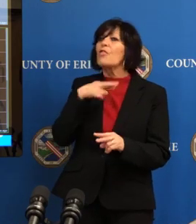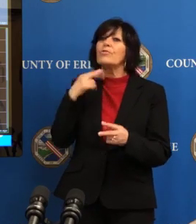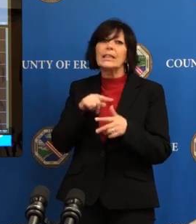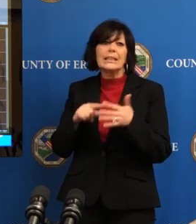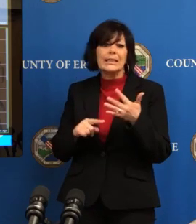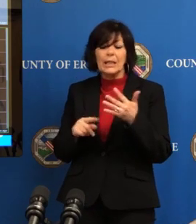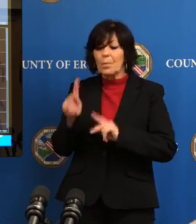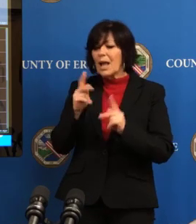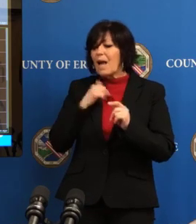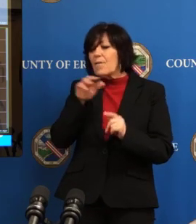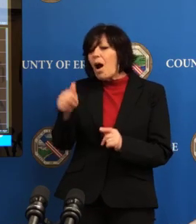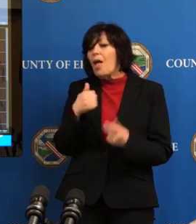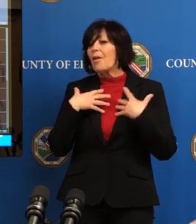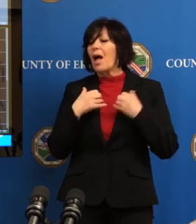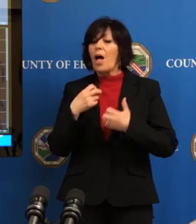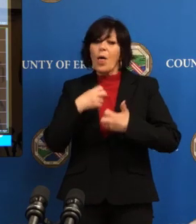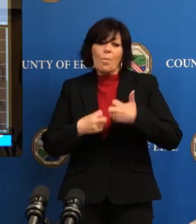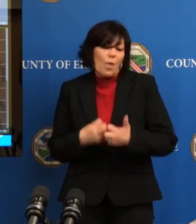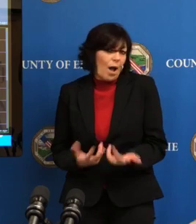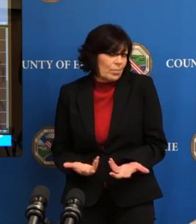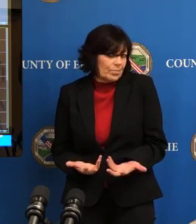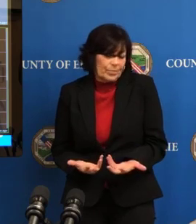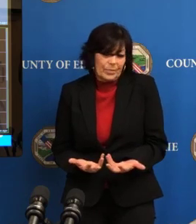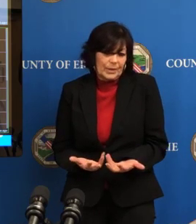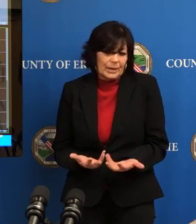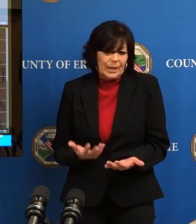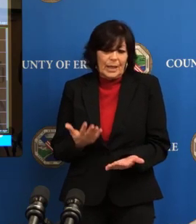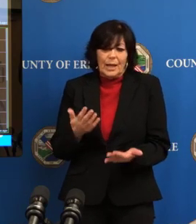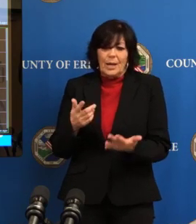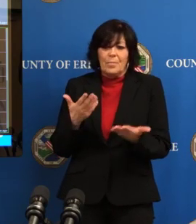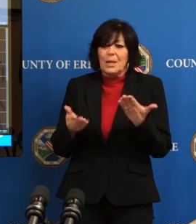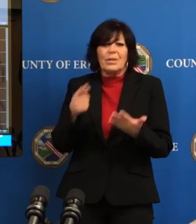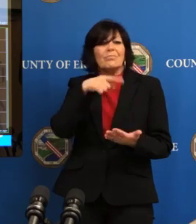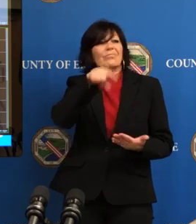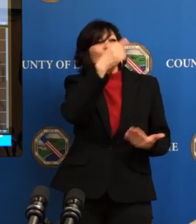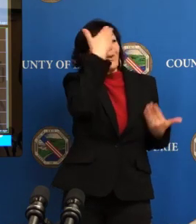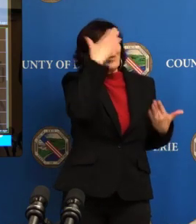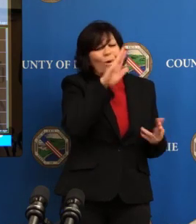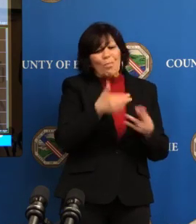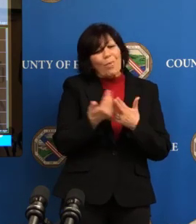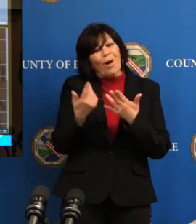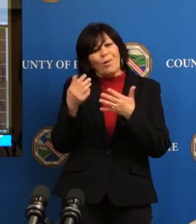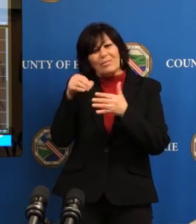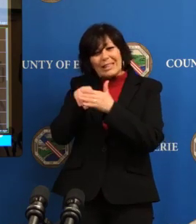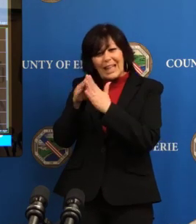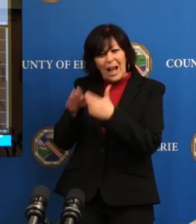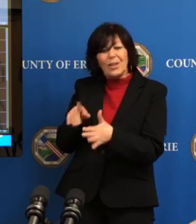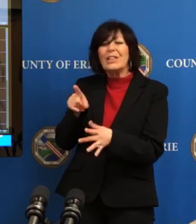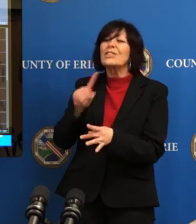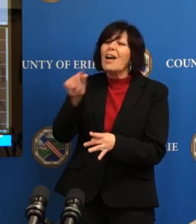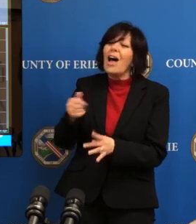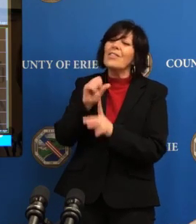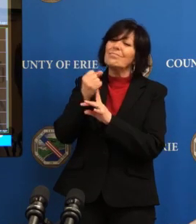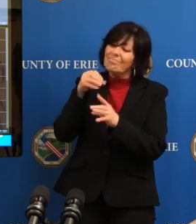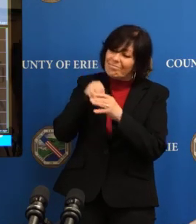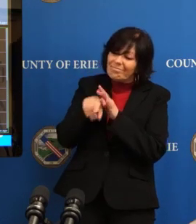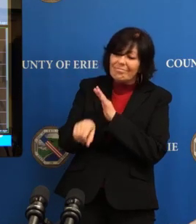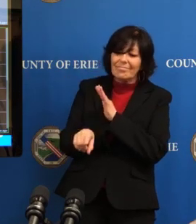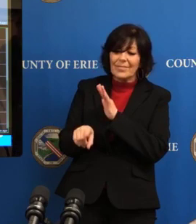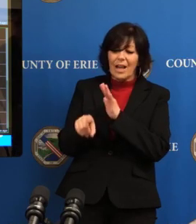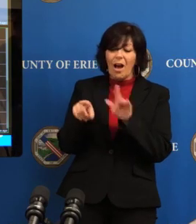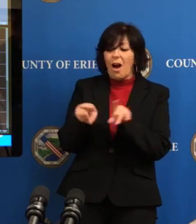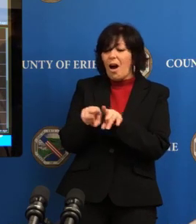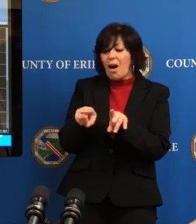people can have other health conditions that the public may not be aware of that we would take into account. Also, it would take